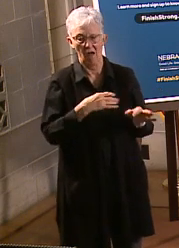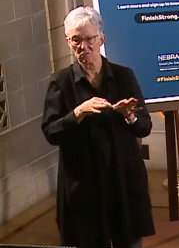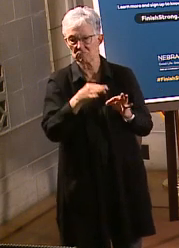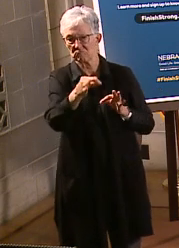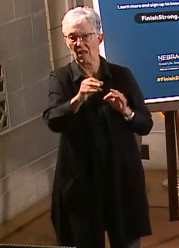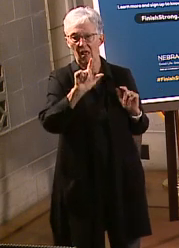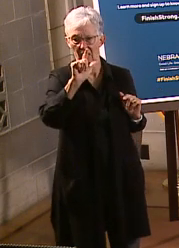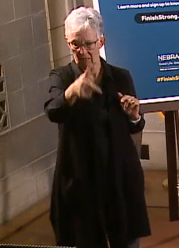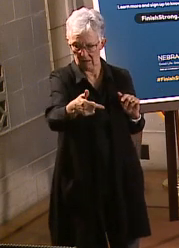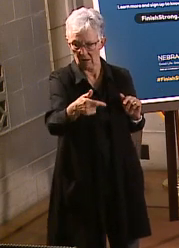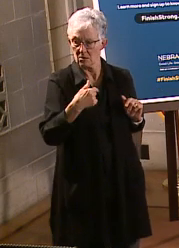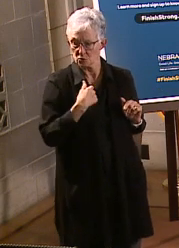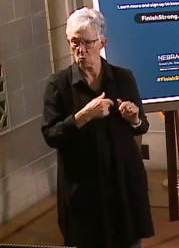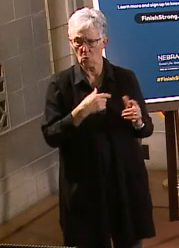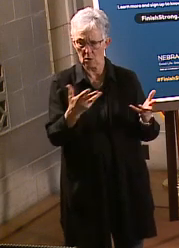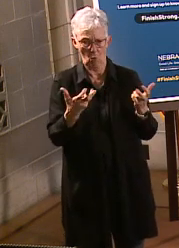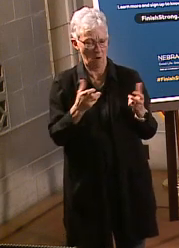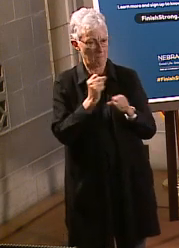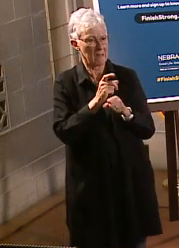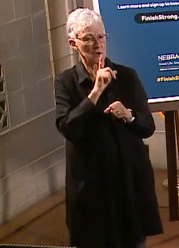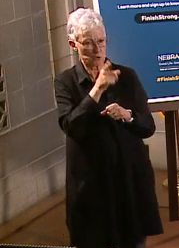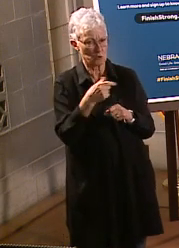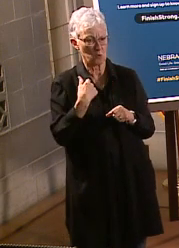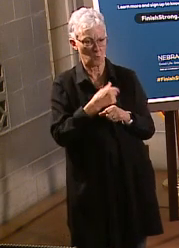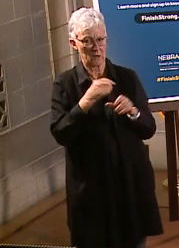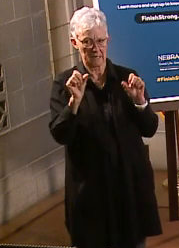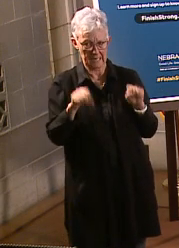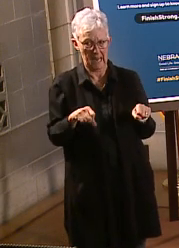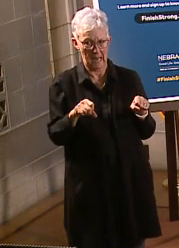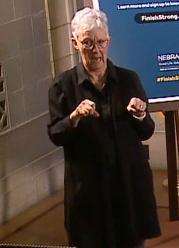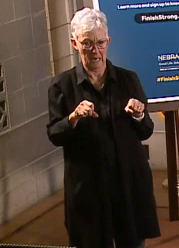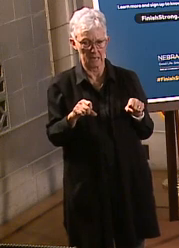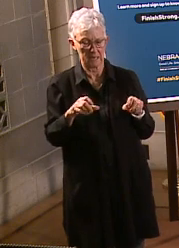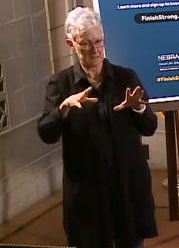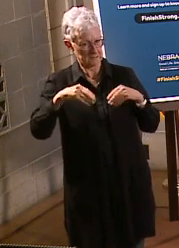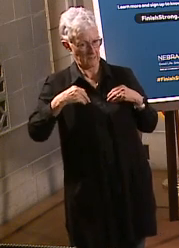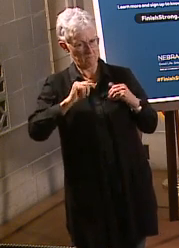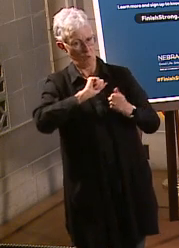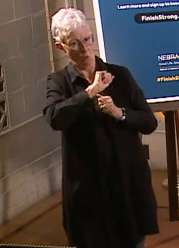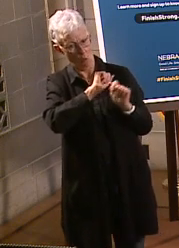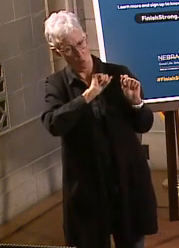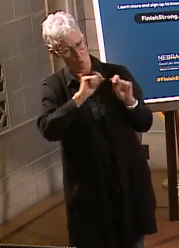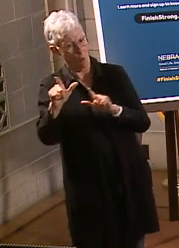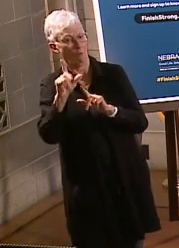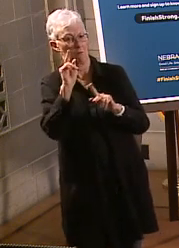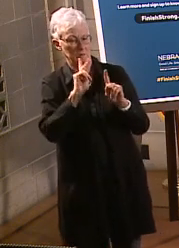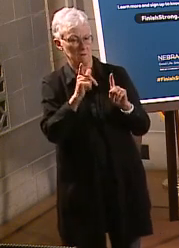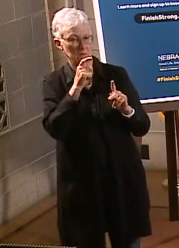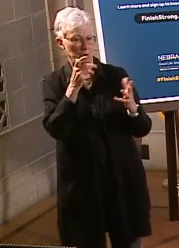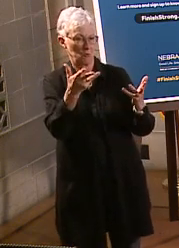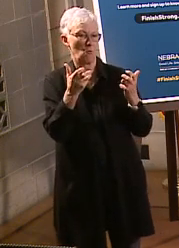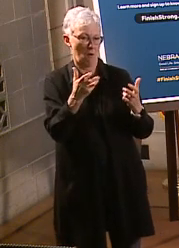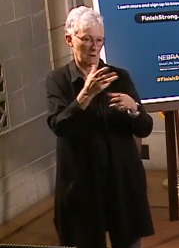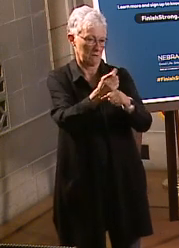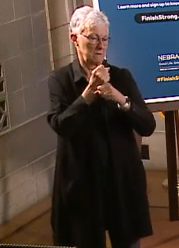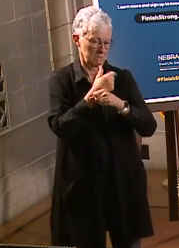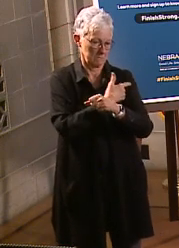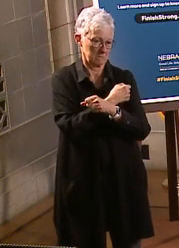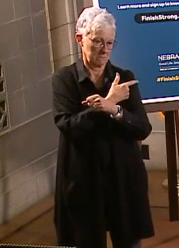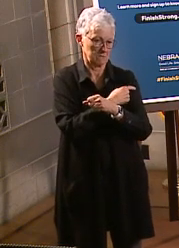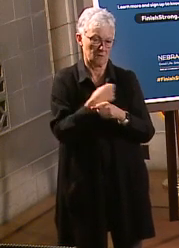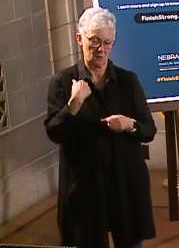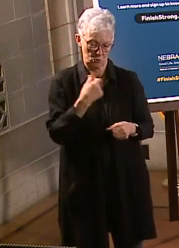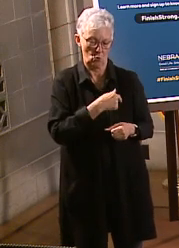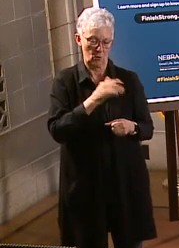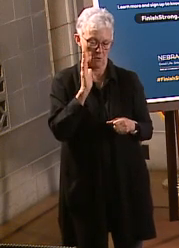able to accommodate all those folks. So this is something you have to think longer term than just like the next month or the last 2 months. This is something we're going to be doing for a